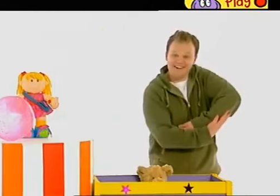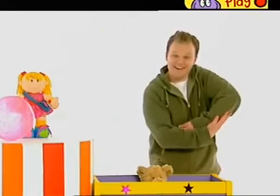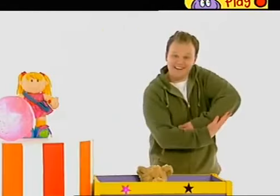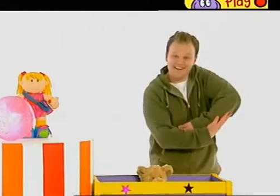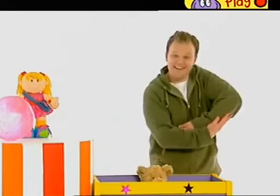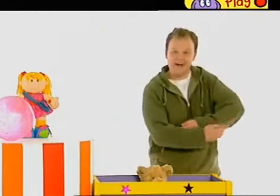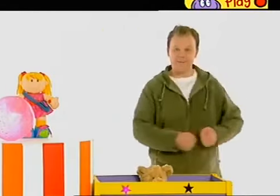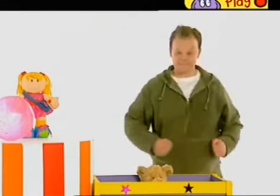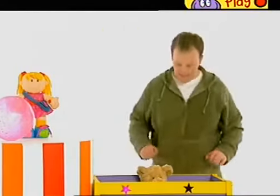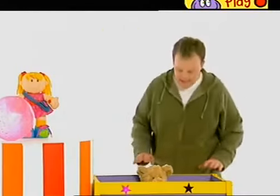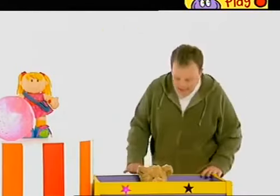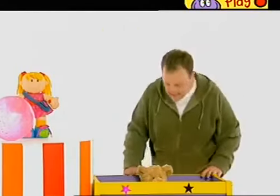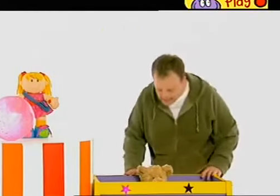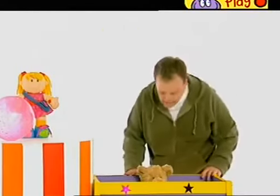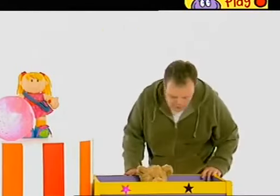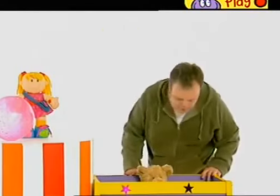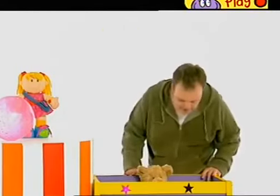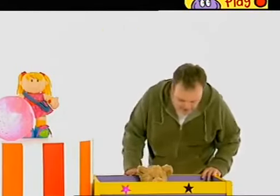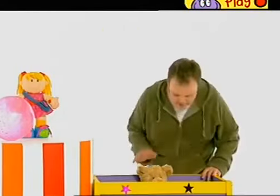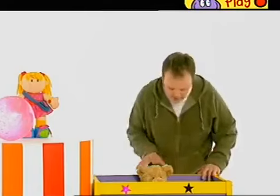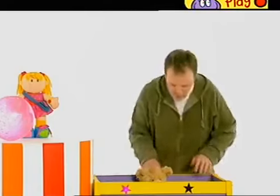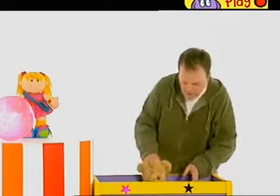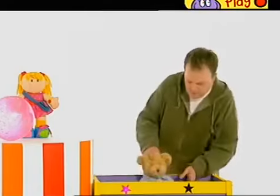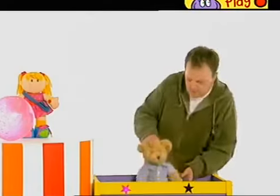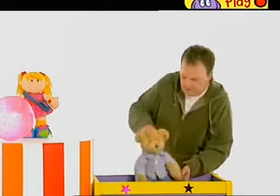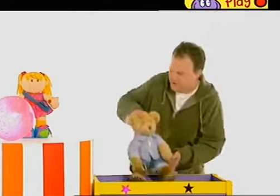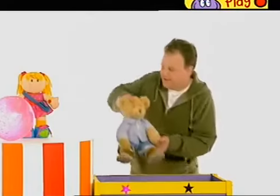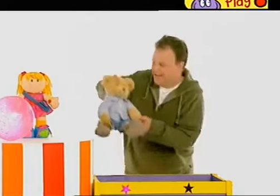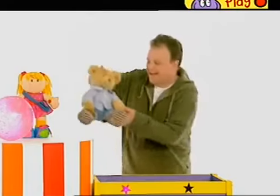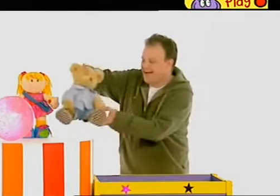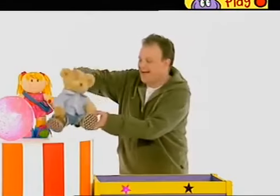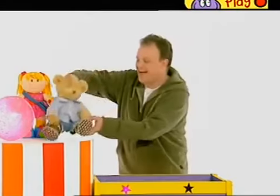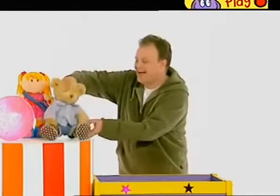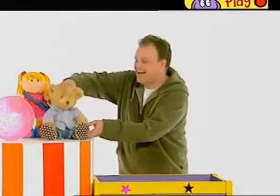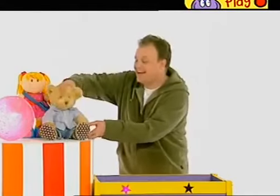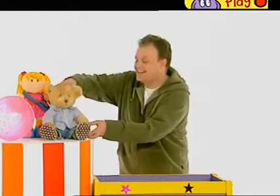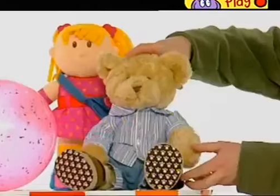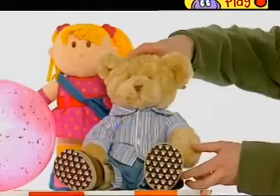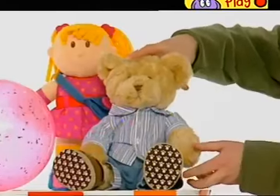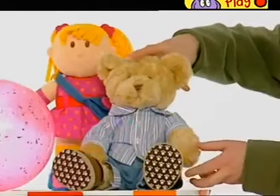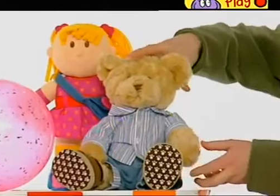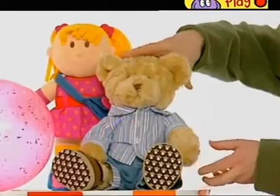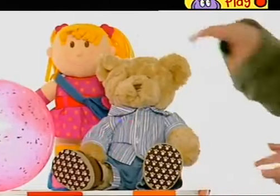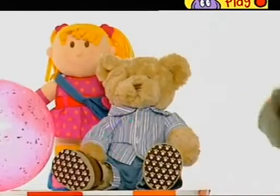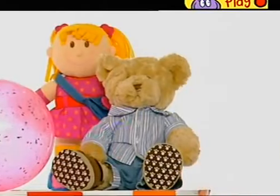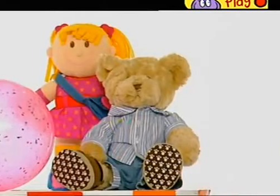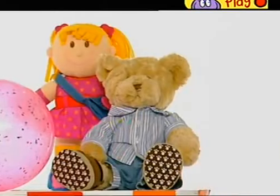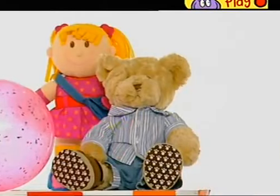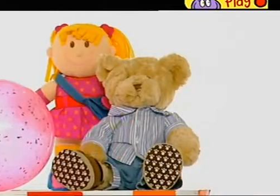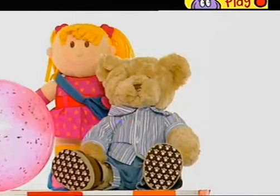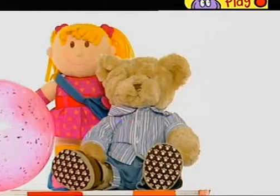Doll. And what have we got? Oh, well, we've got a teddy.